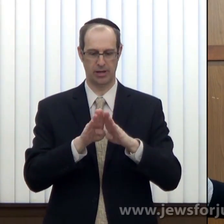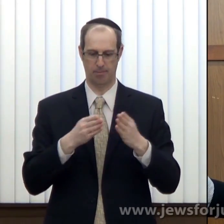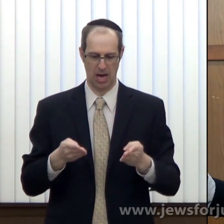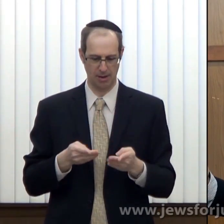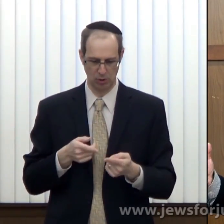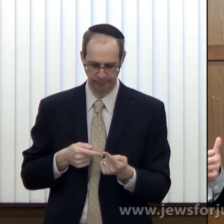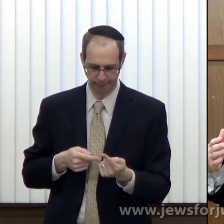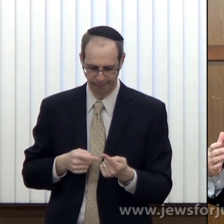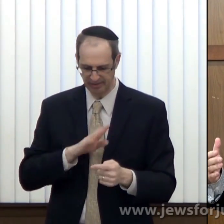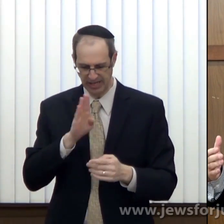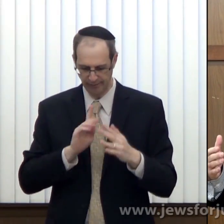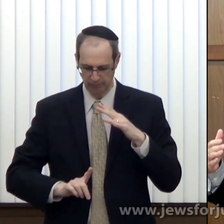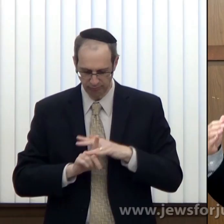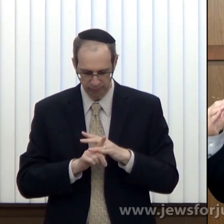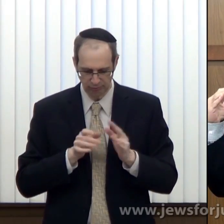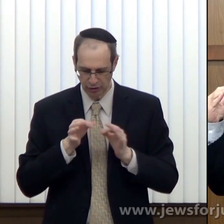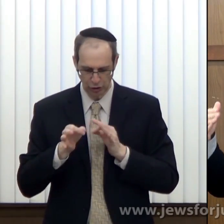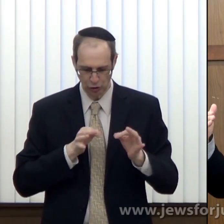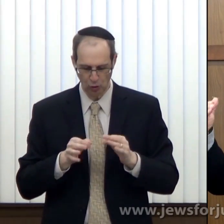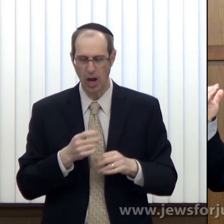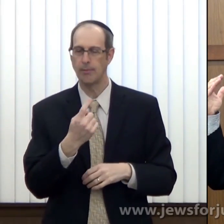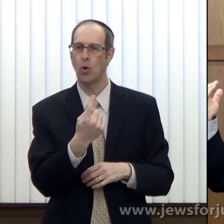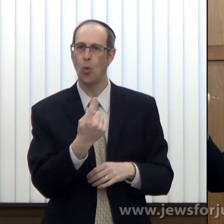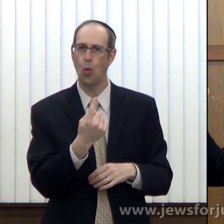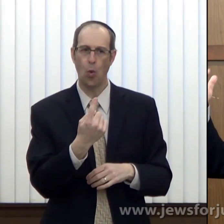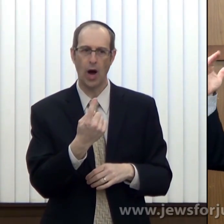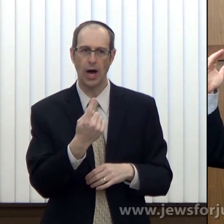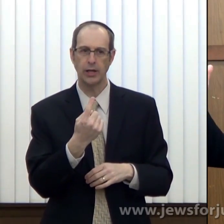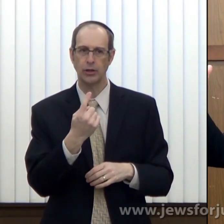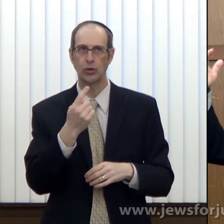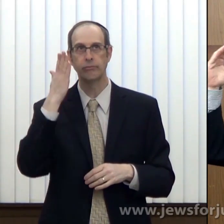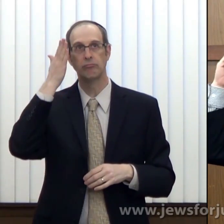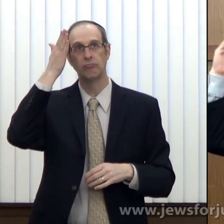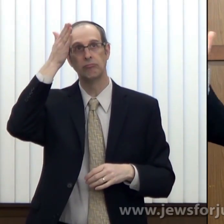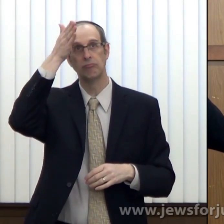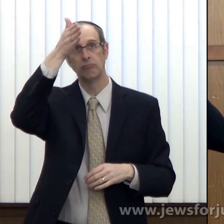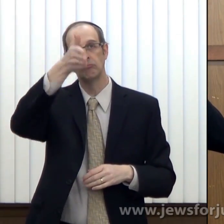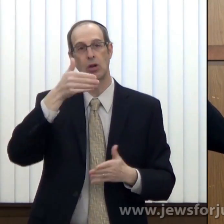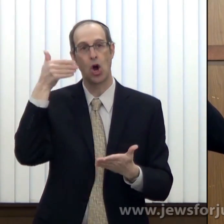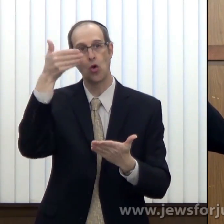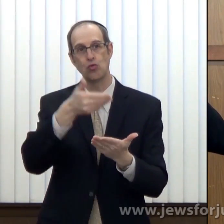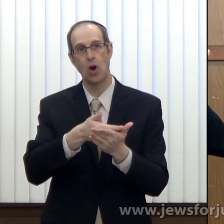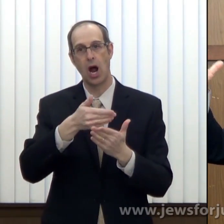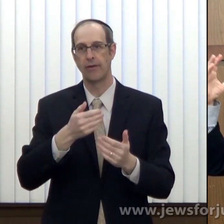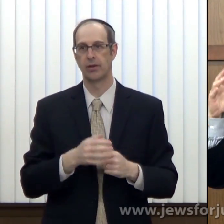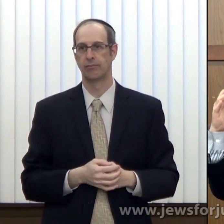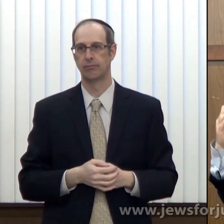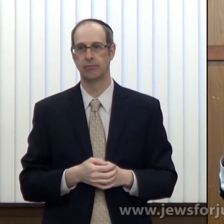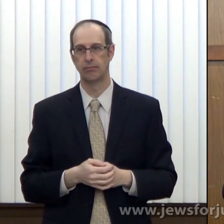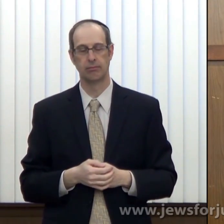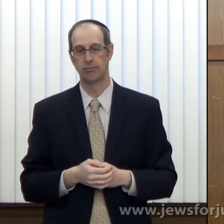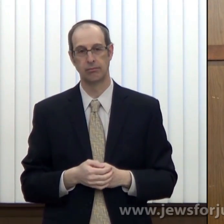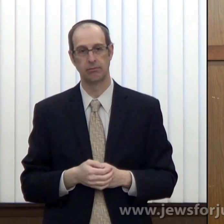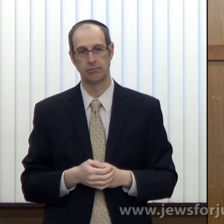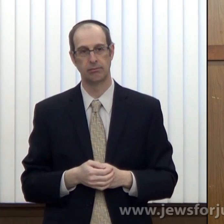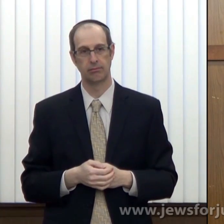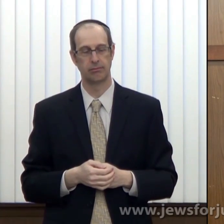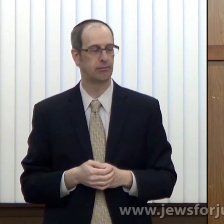Bible to describe someone who is going to come in the future.